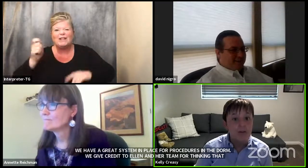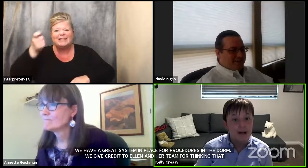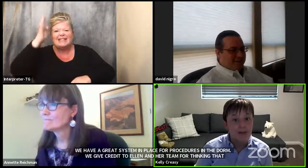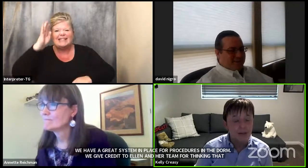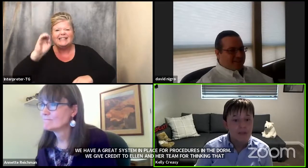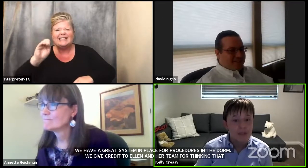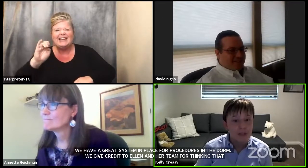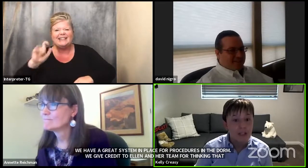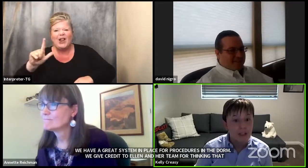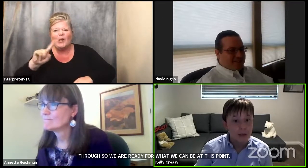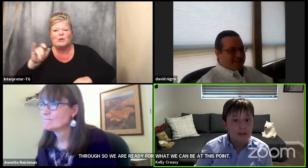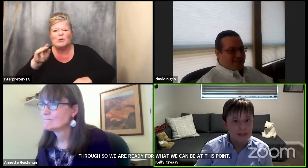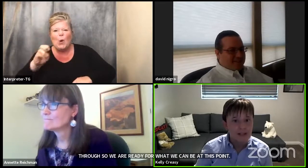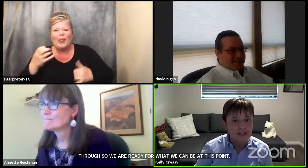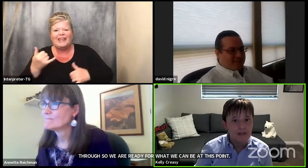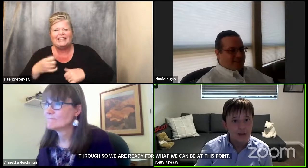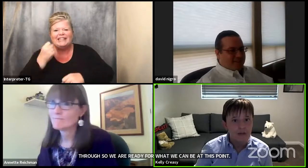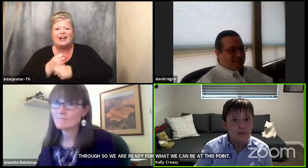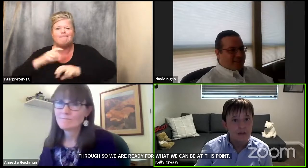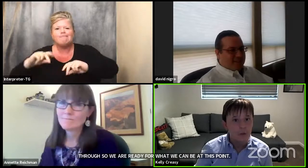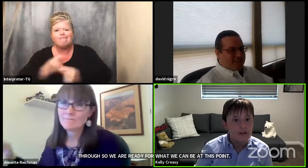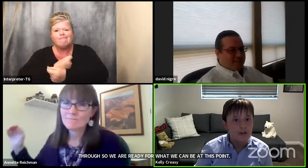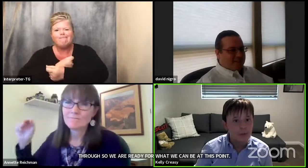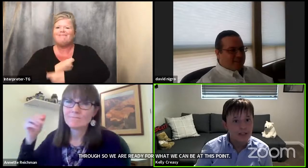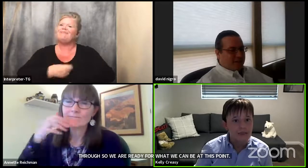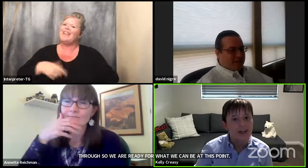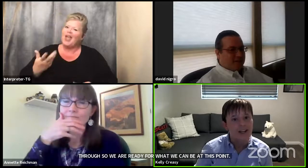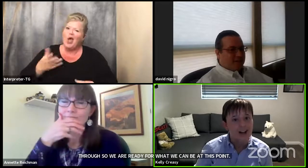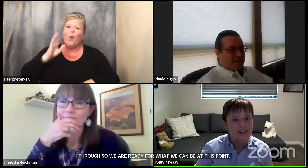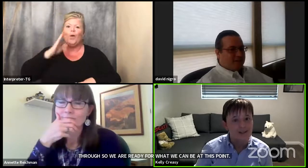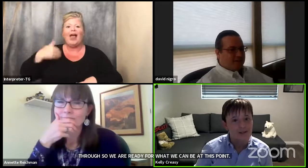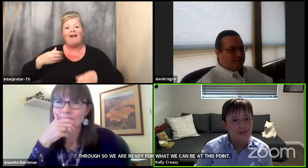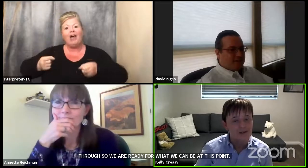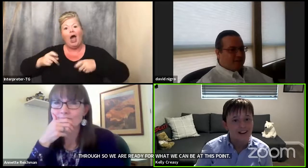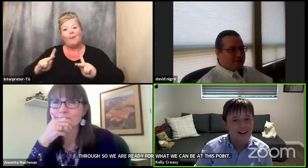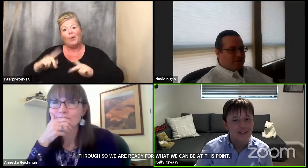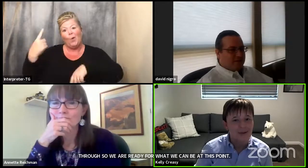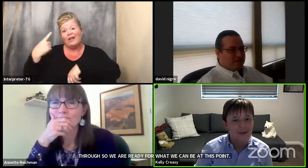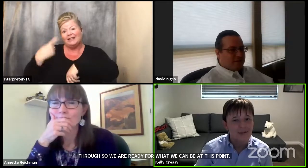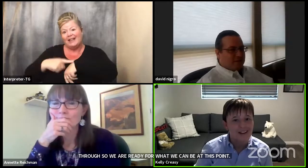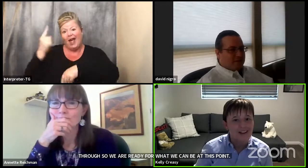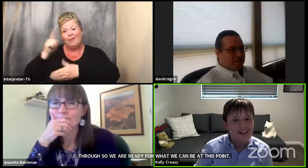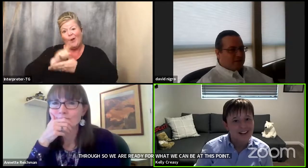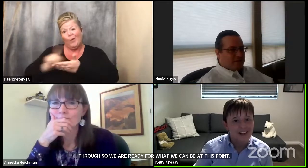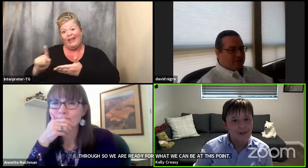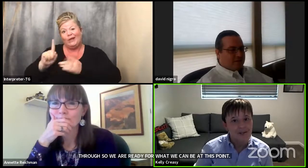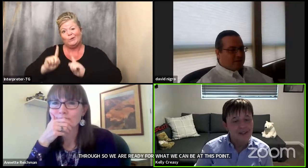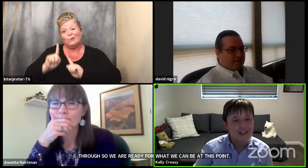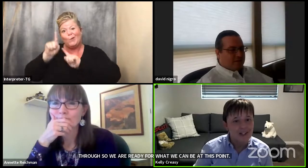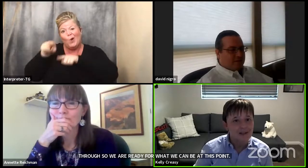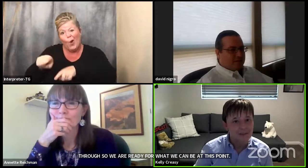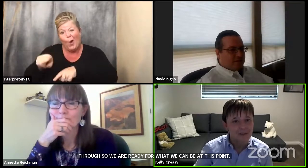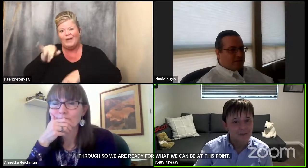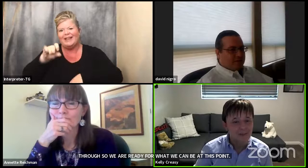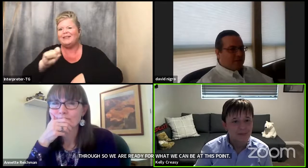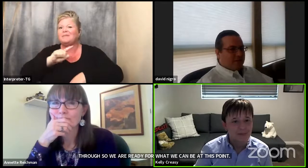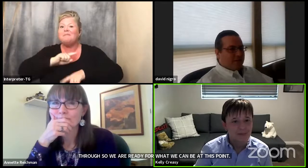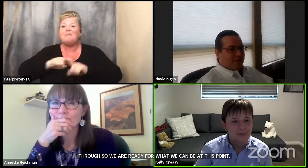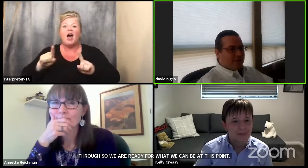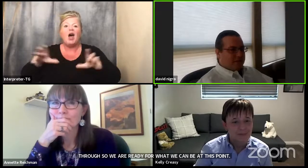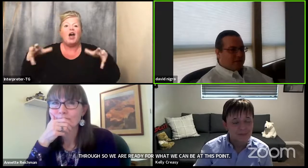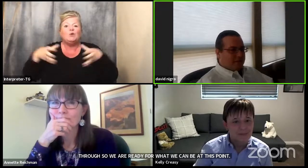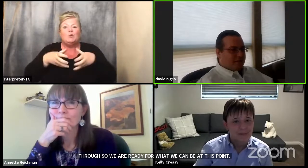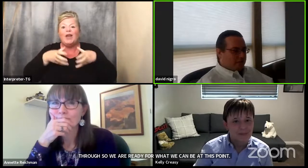Each dorm will have an opportunity to go to the Sentinel zone once a week, but not as a whole dorm group this year.